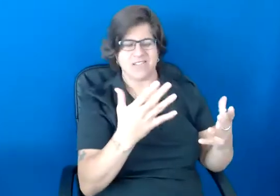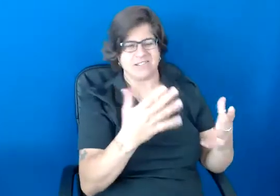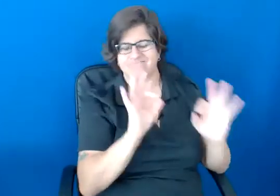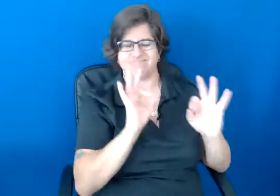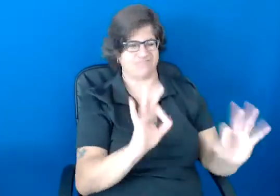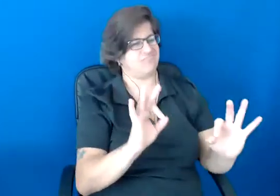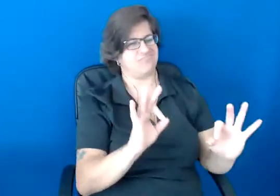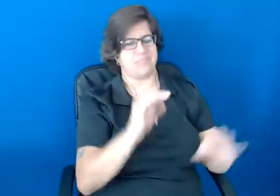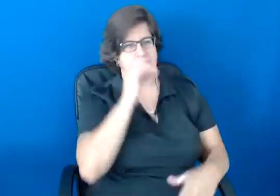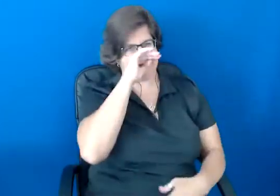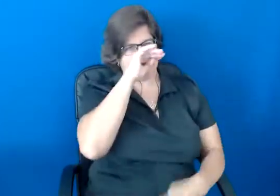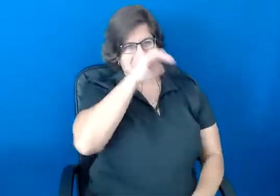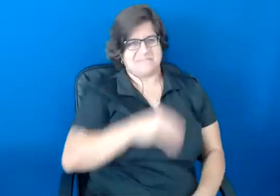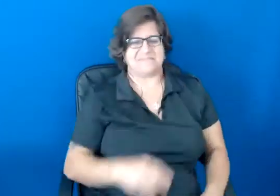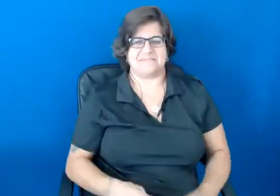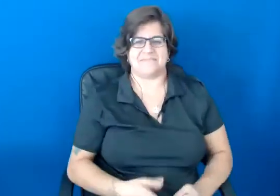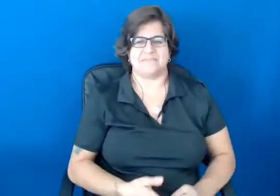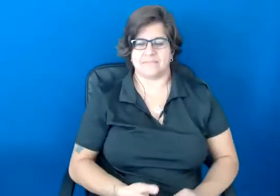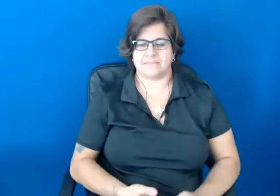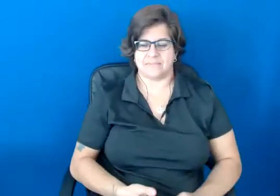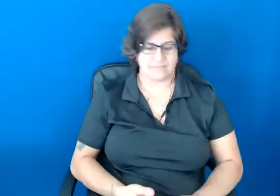you. Your talk. Thank you, honey.